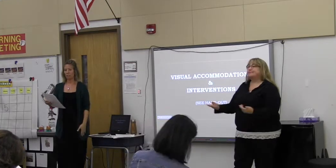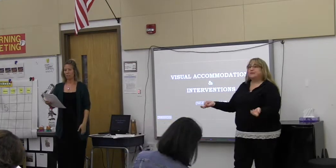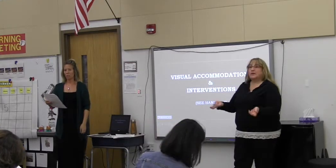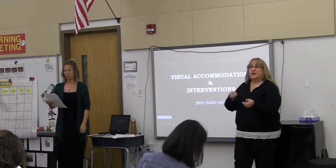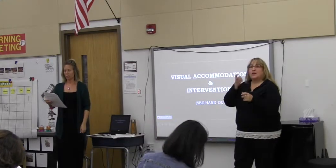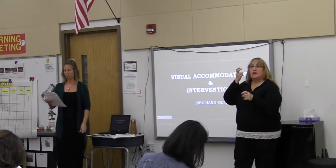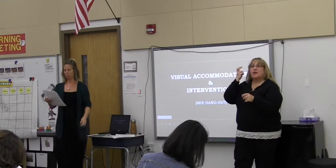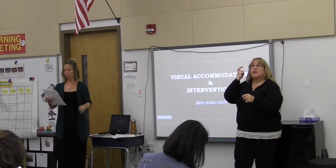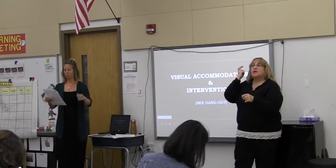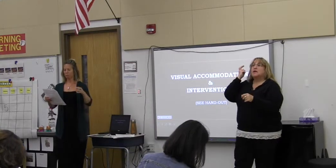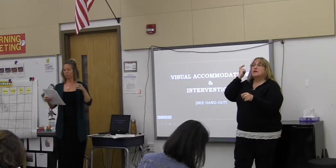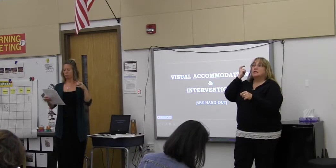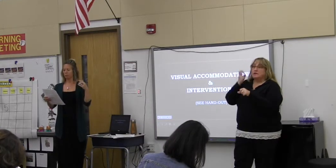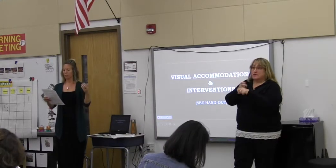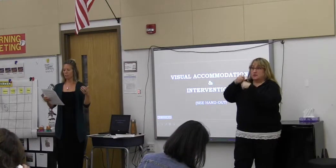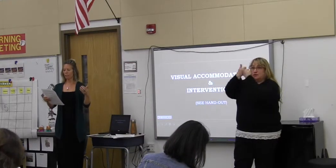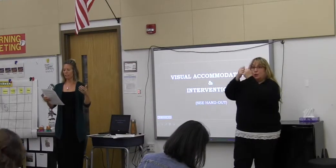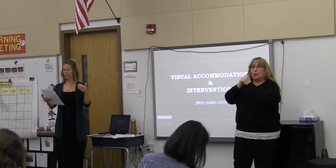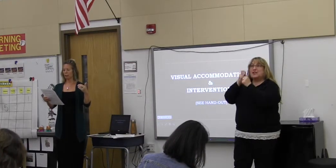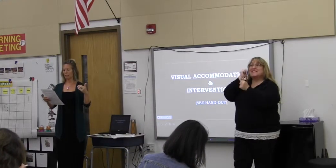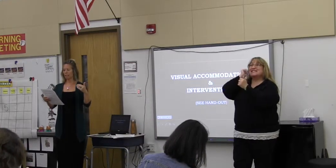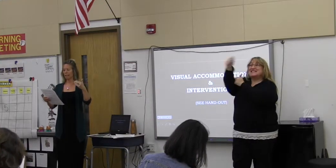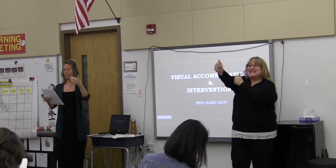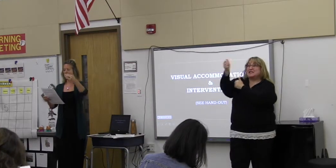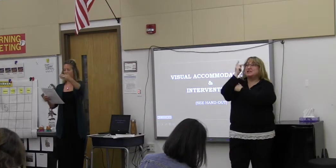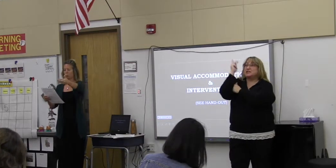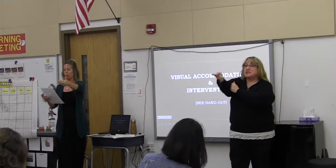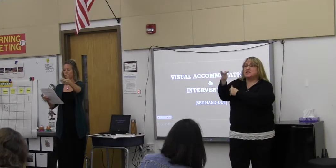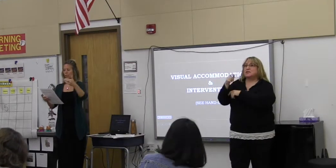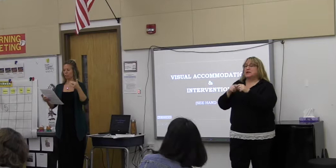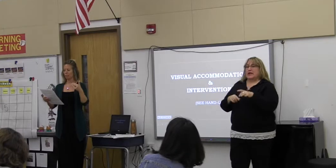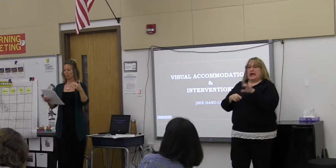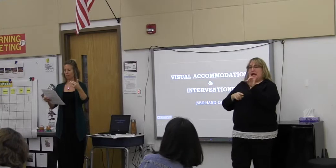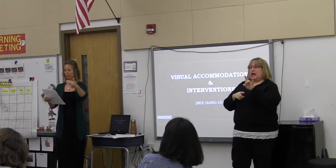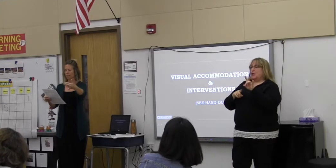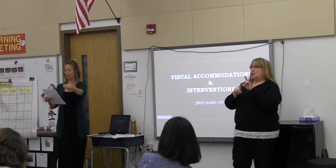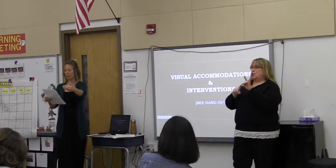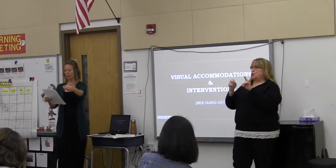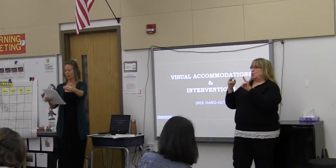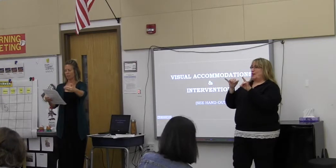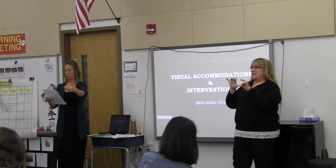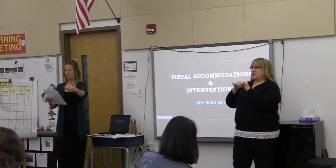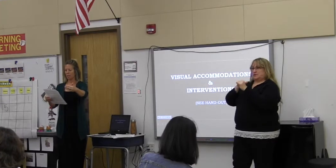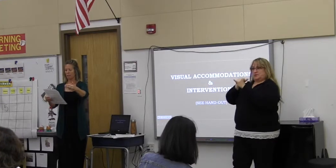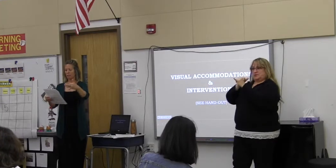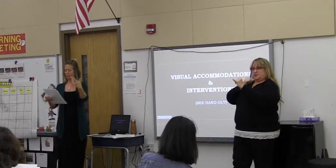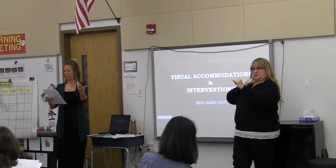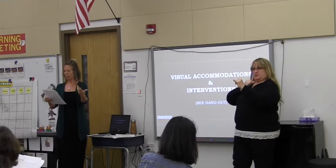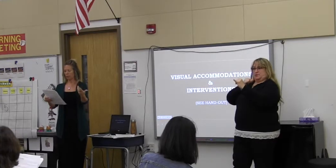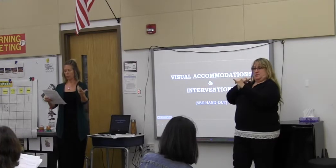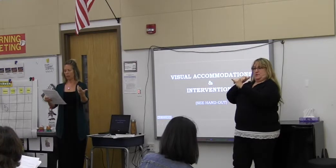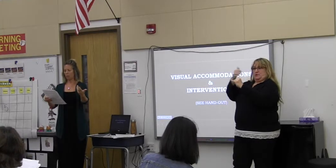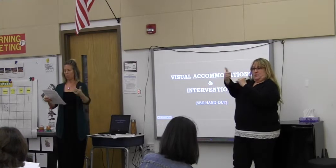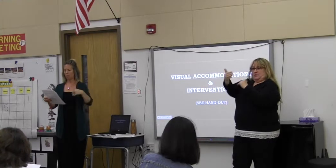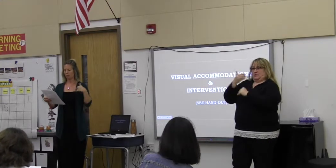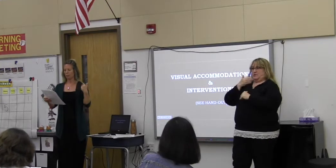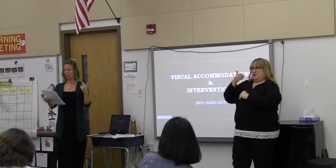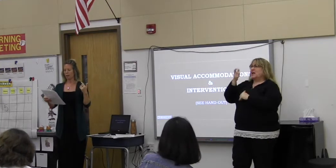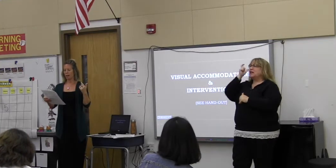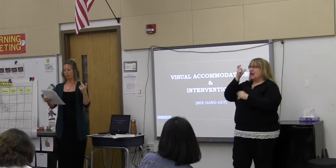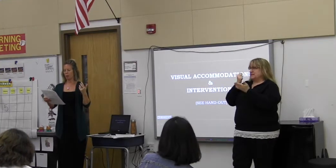Difficulties with distance viewing. Jaden, like we said, 8 to 12 inches of his face is best. His glasses will